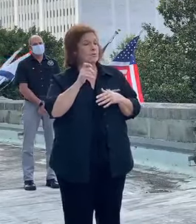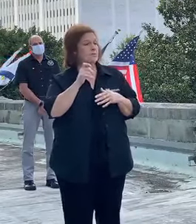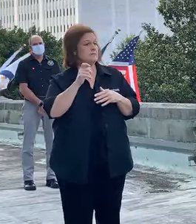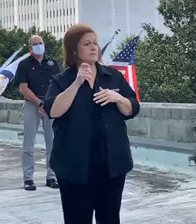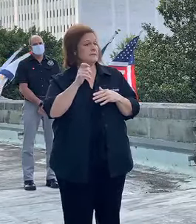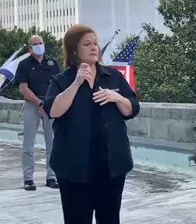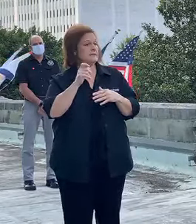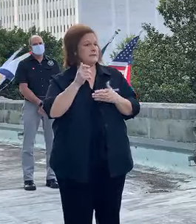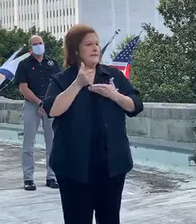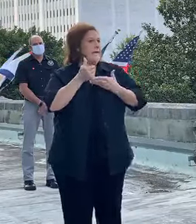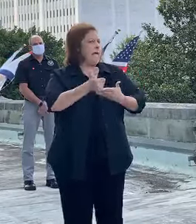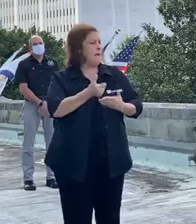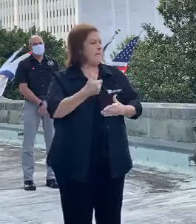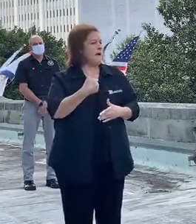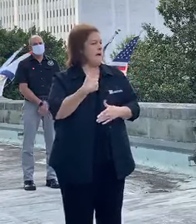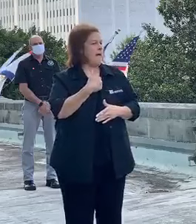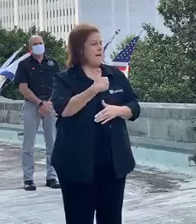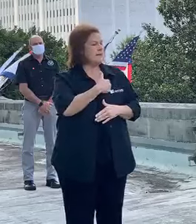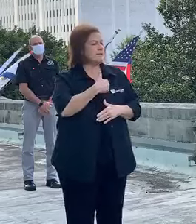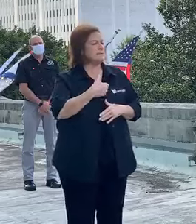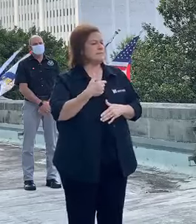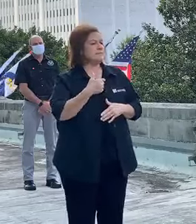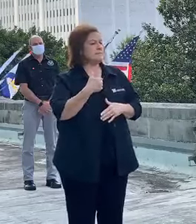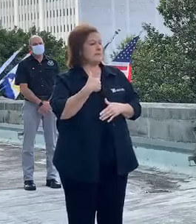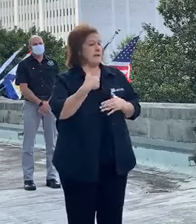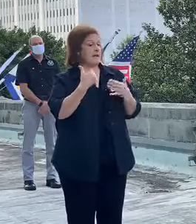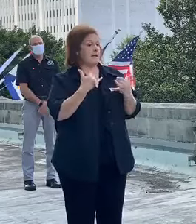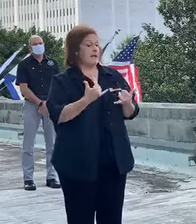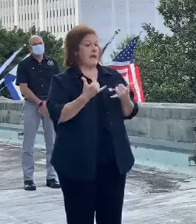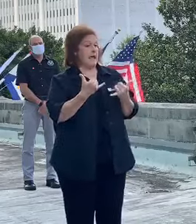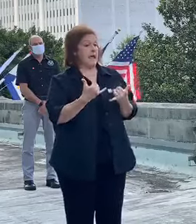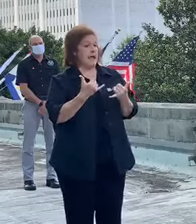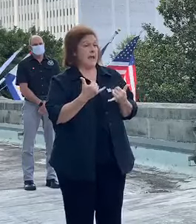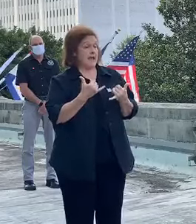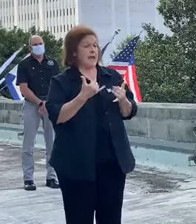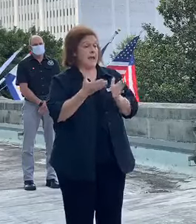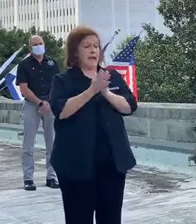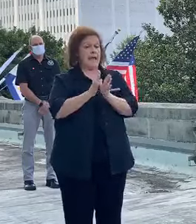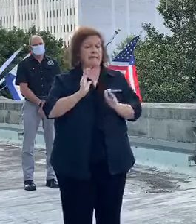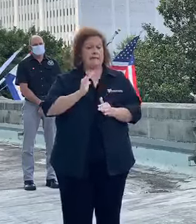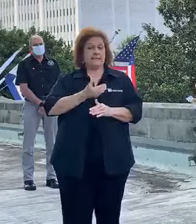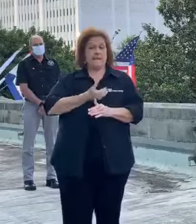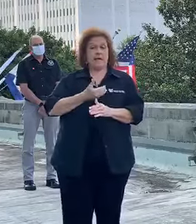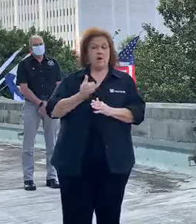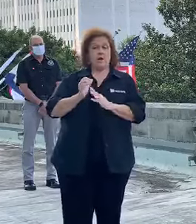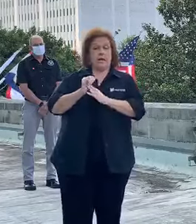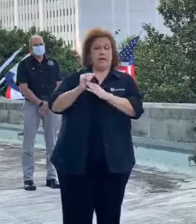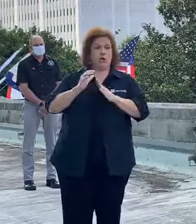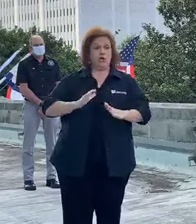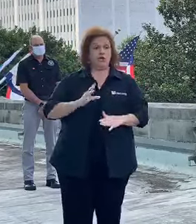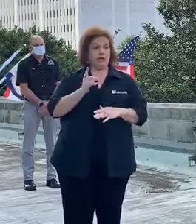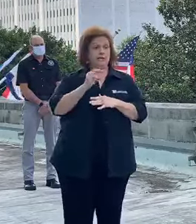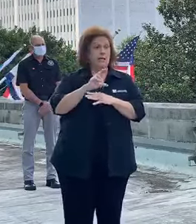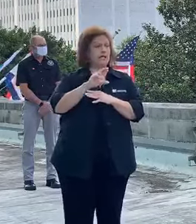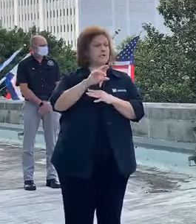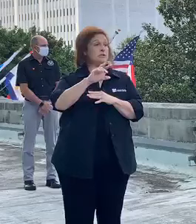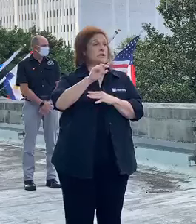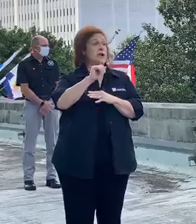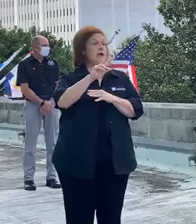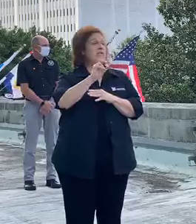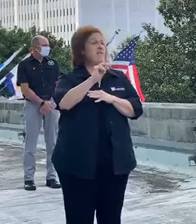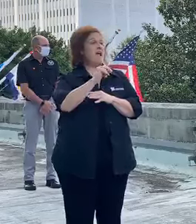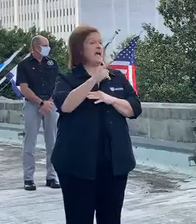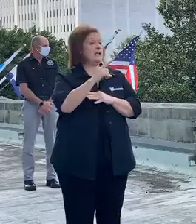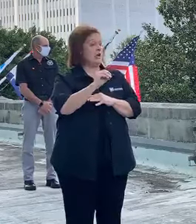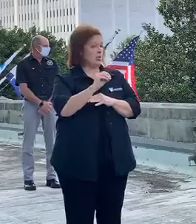us every step of the way. I am going to ask our leader, fierce leader, Dr. Jennifer Avegno, to